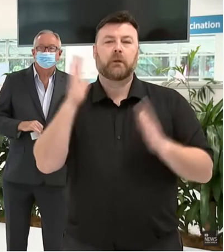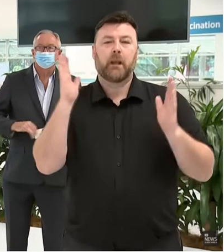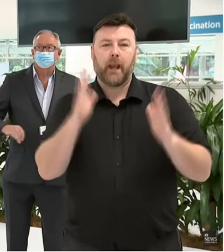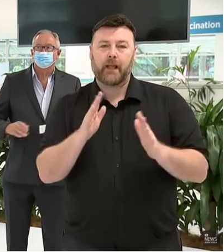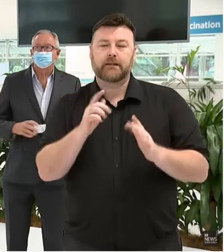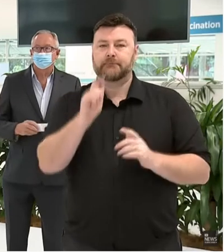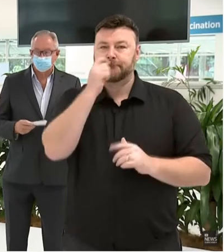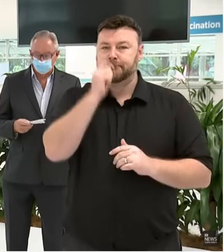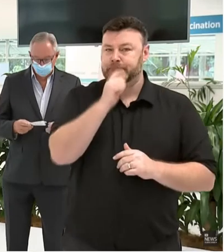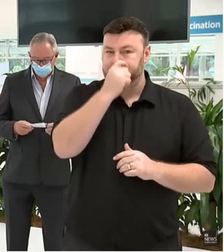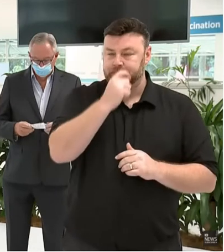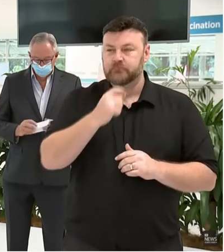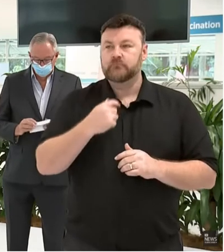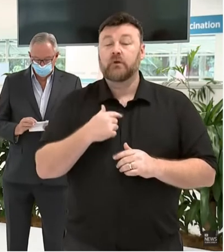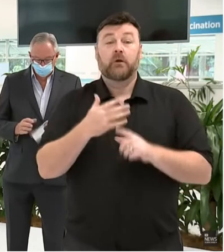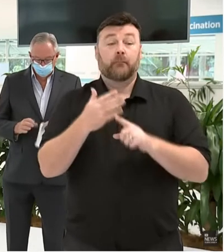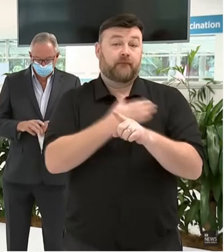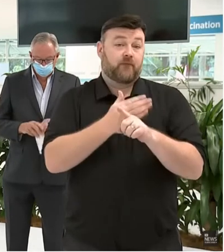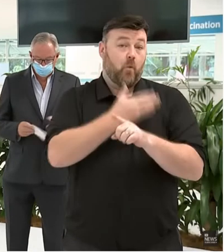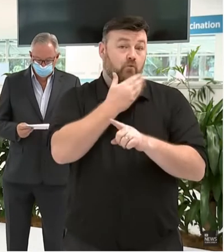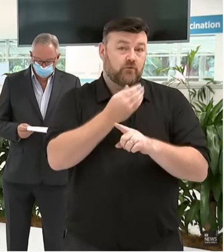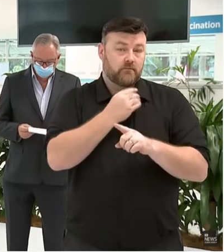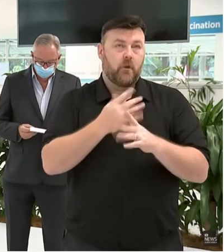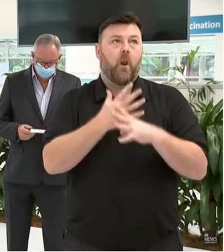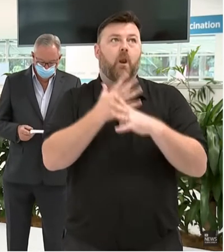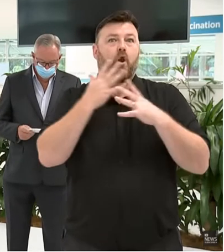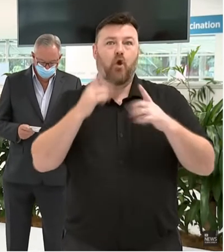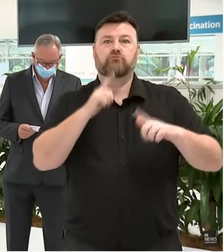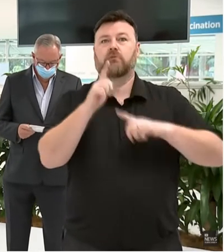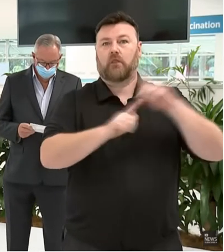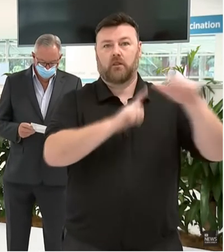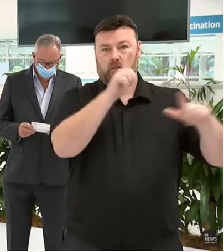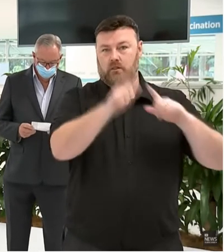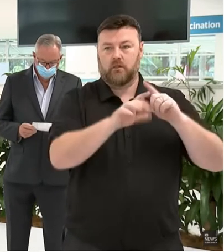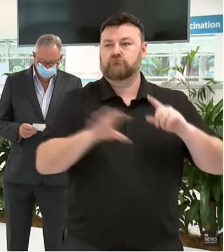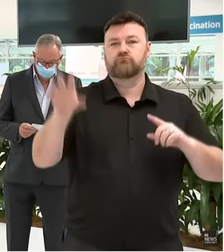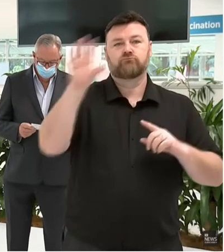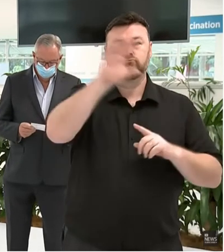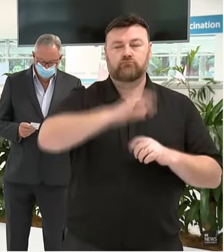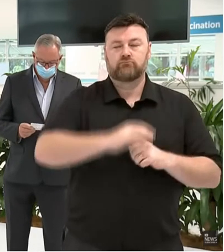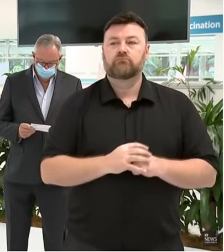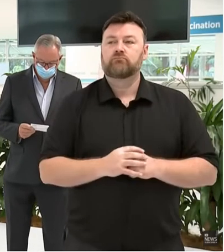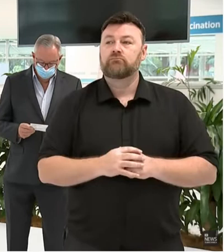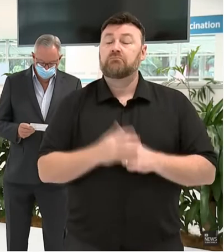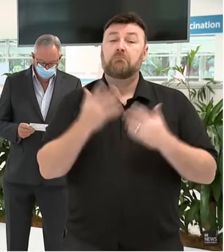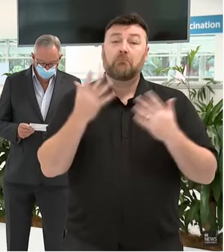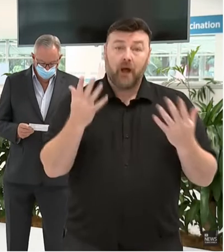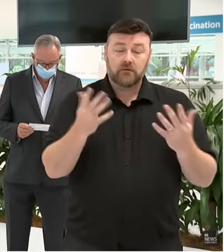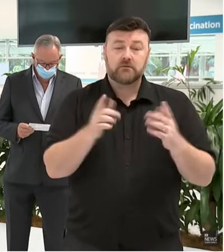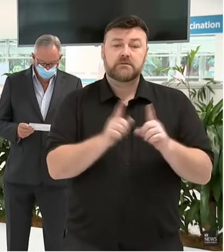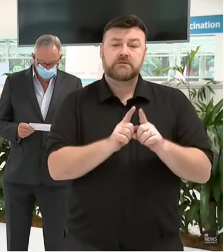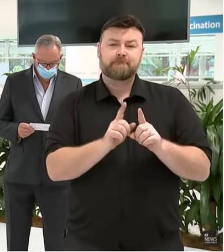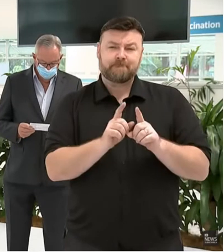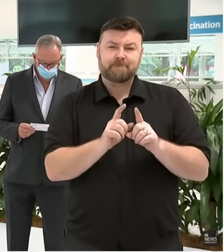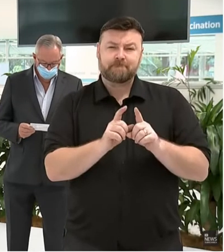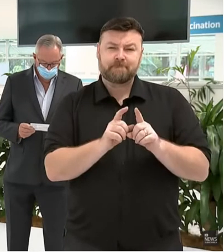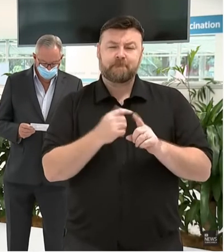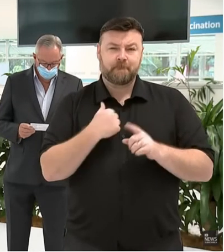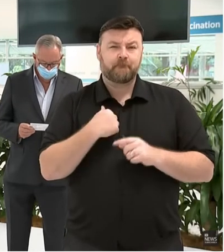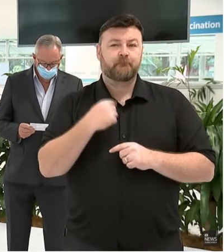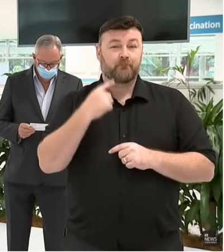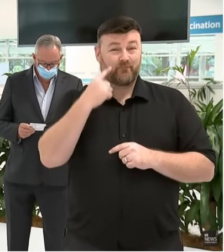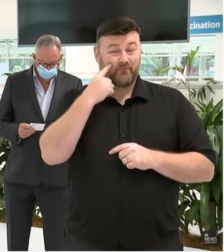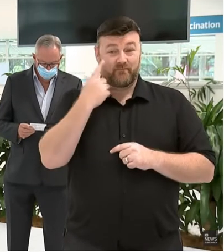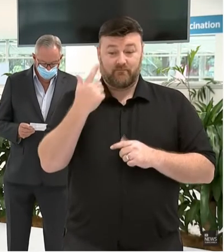to Christmas, particularly interstate. Having said that, as we move through this period, I would still expect there to be